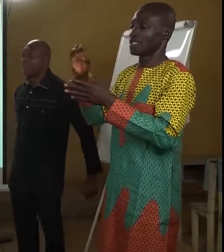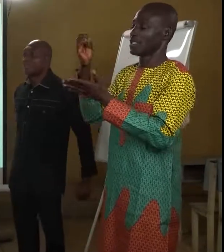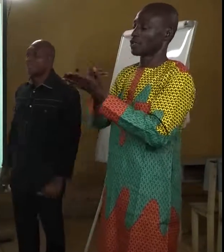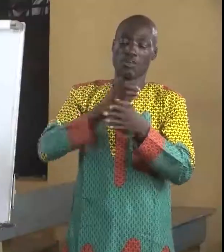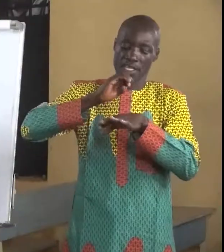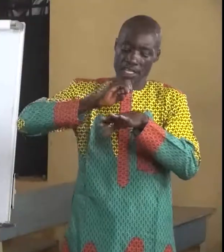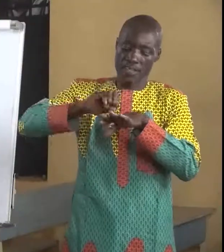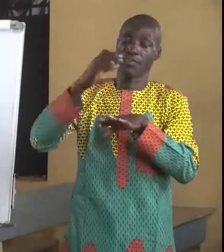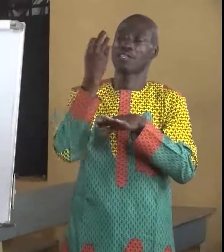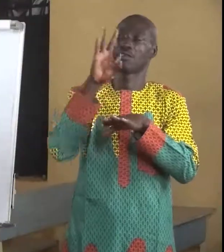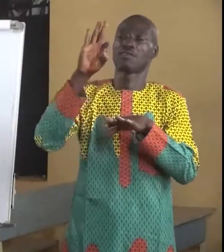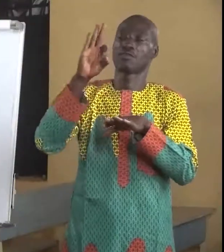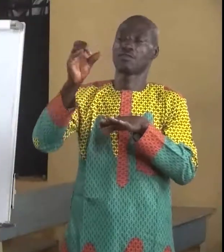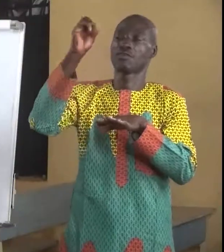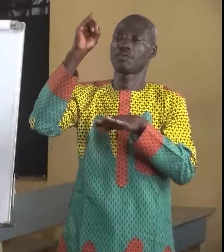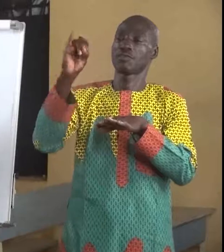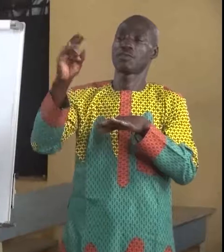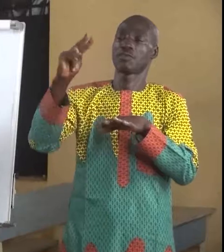of inflation.